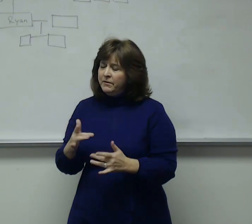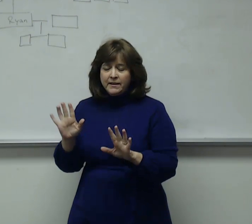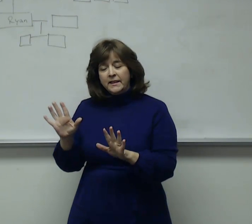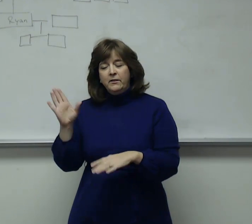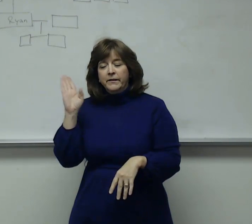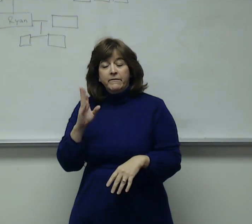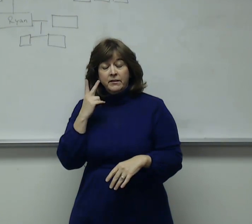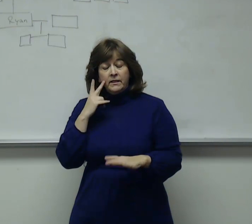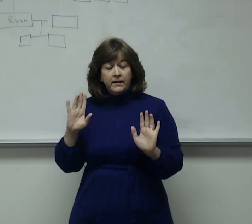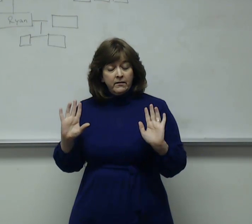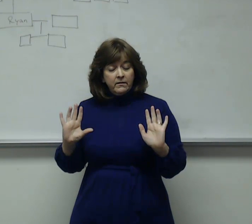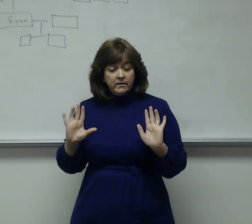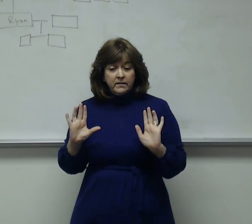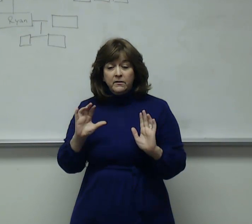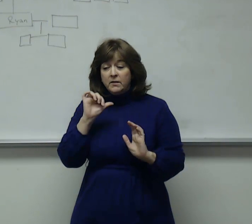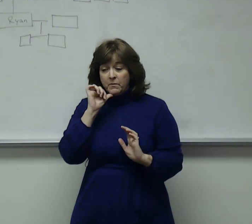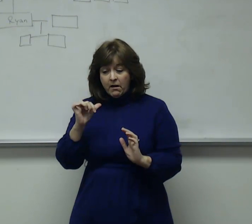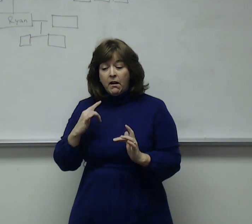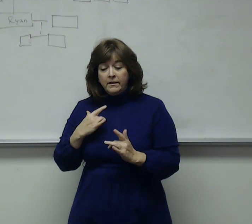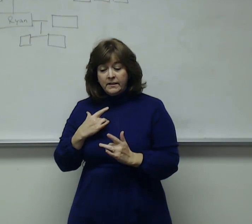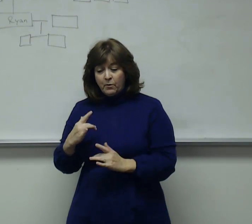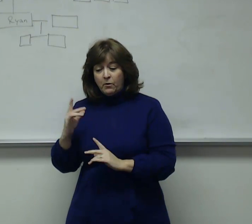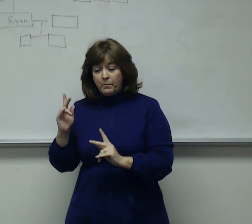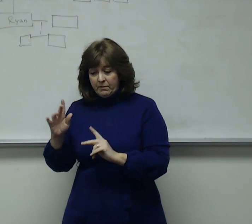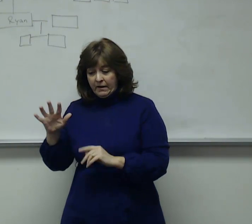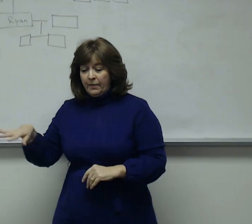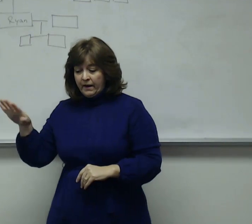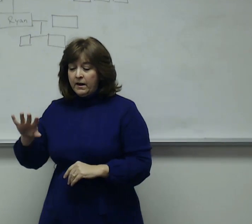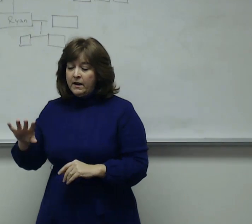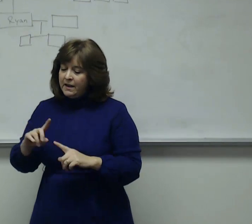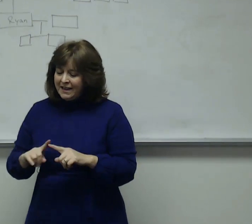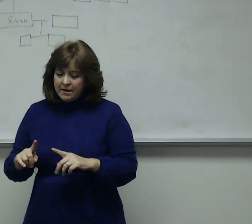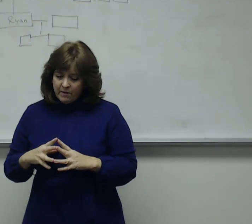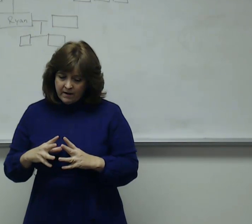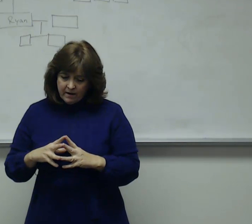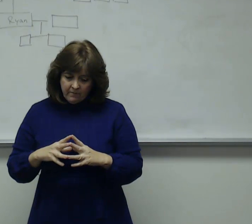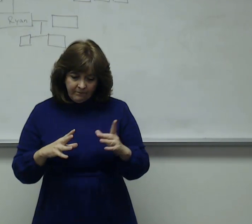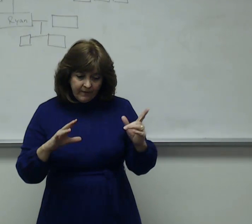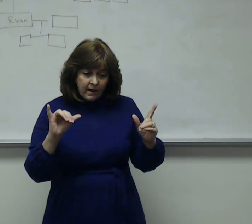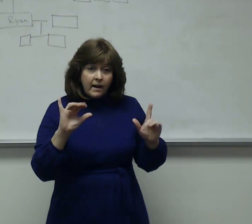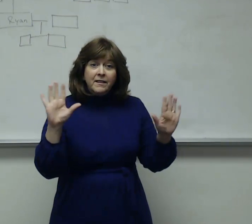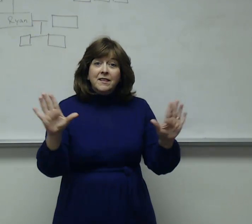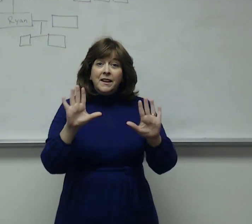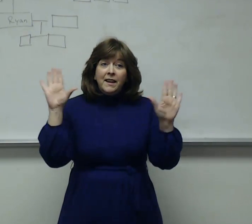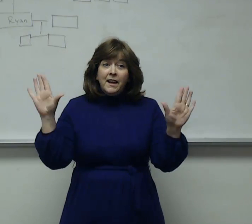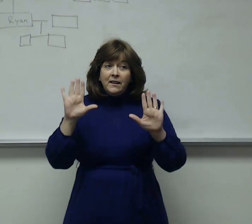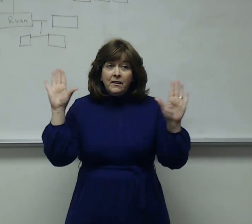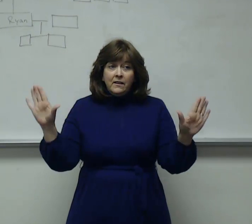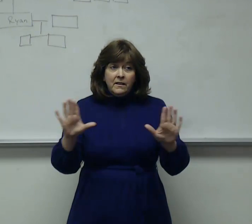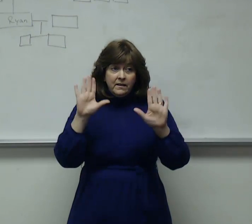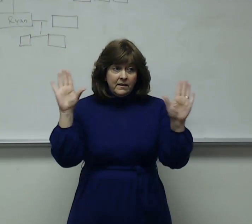Not saying you'll never see it. There's some non-typical people out there. But like Sunday,